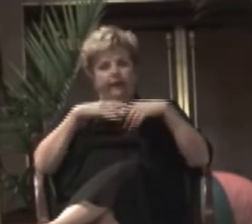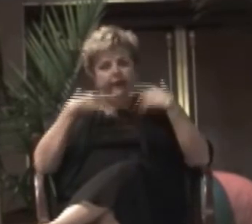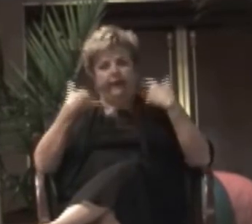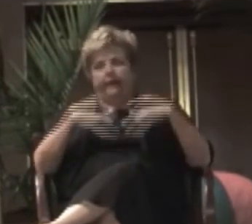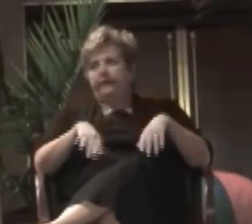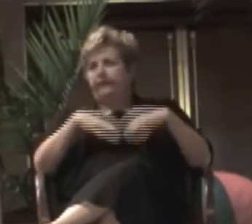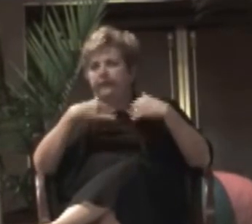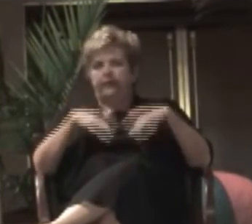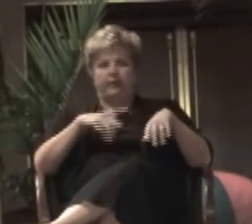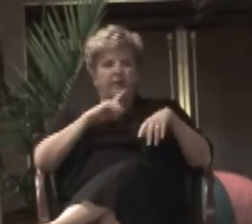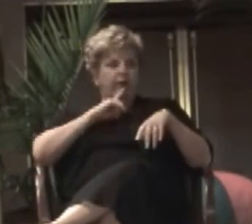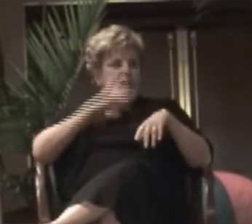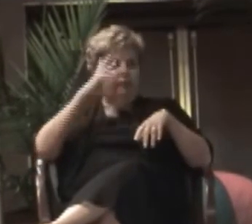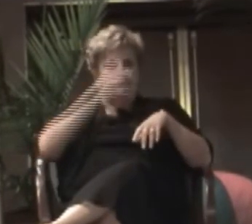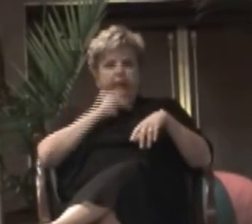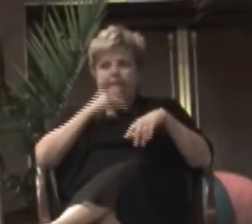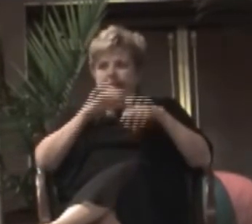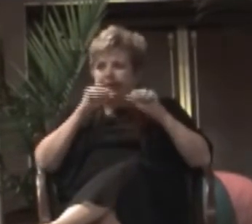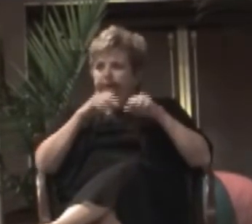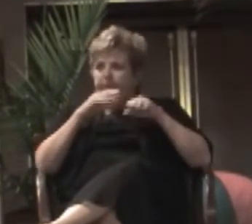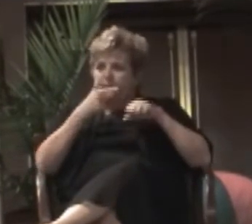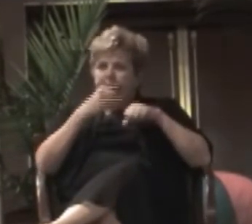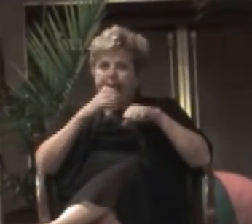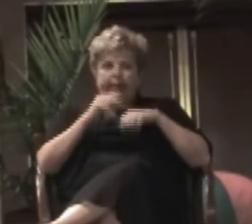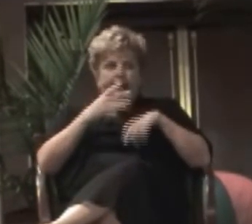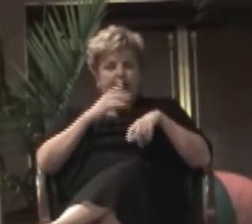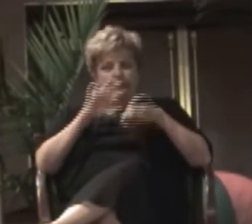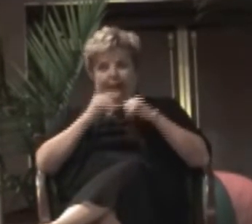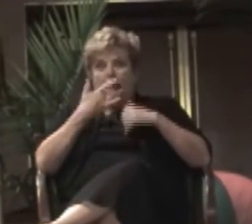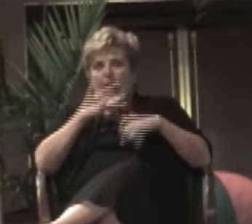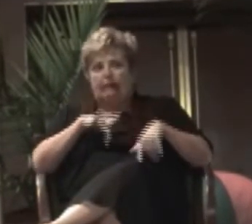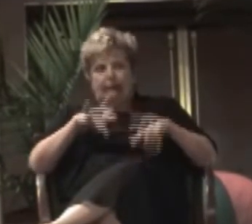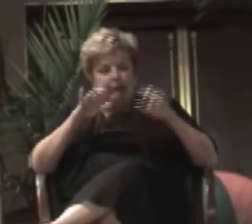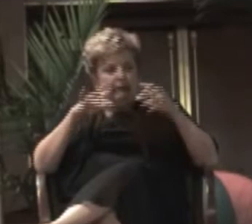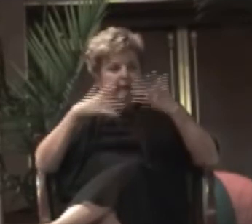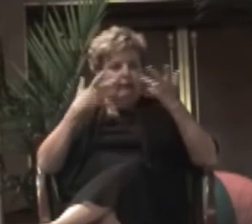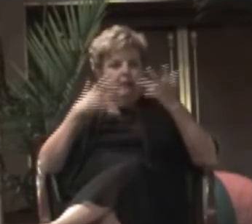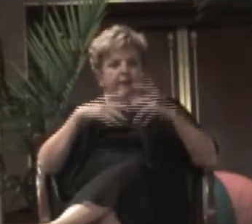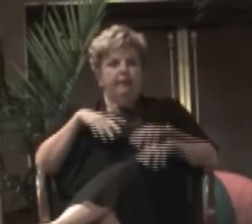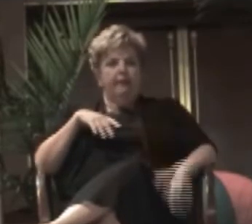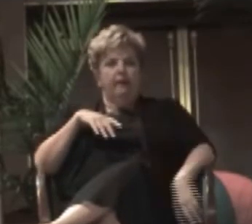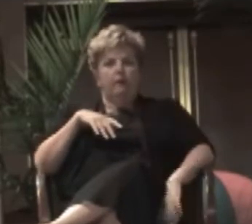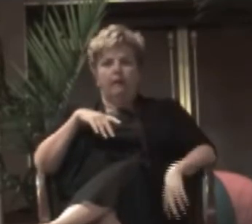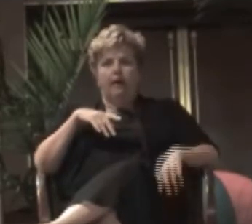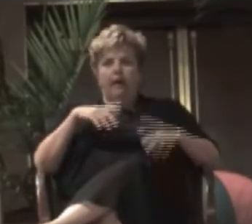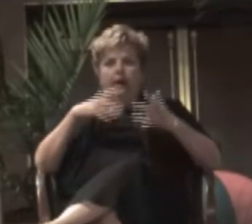just barely starting to live, and I'm already checked into a geriatric ward.